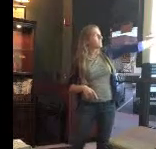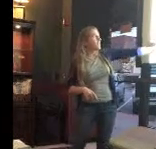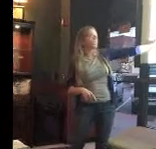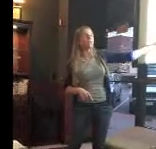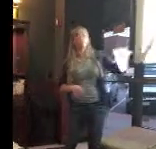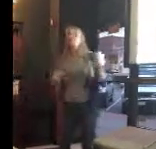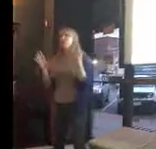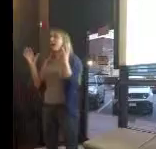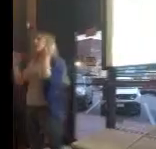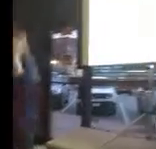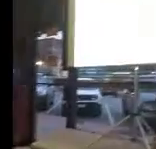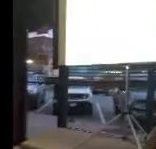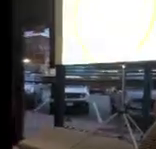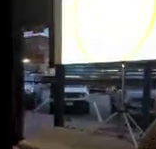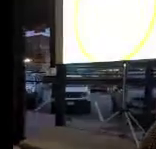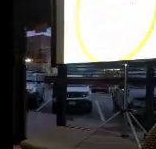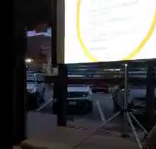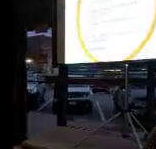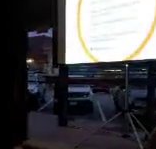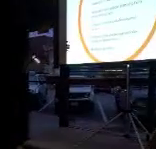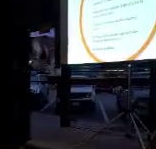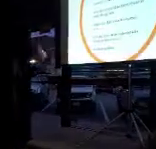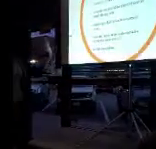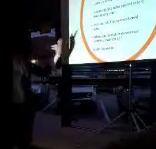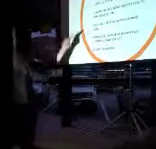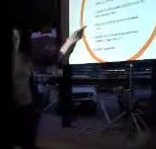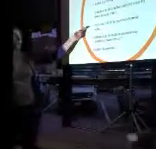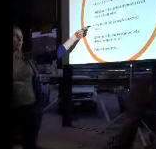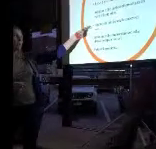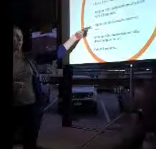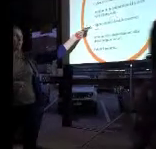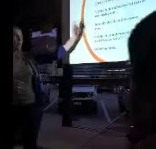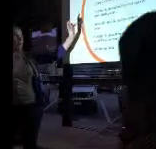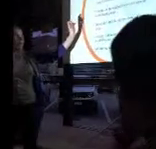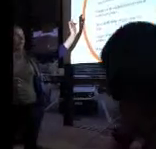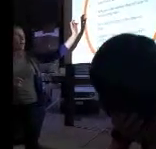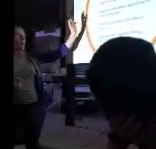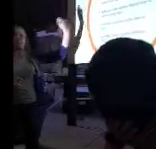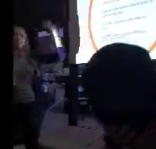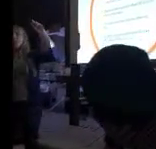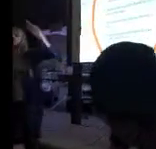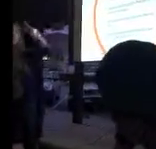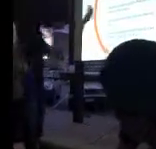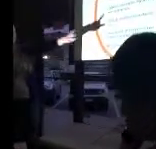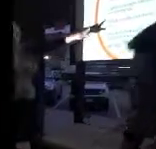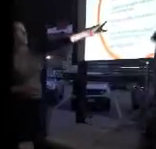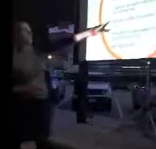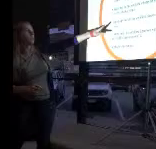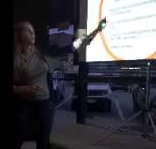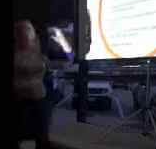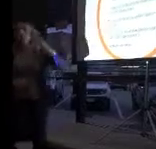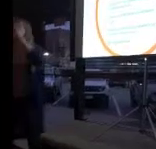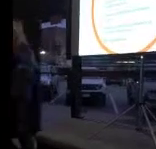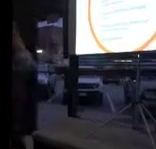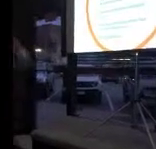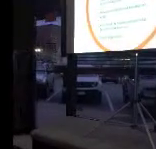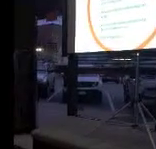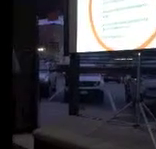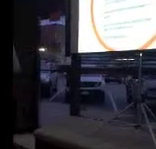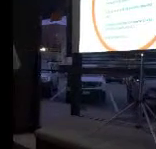last 3 things are kind of what the research suggests, and those are what I've did most of my focus on. Research suggests these 2 things here. You can take the smallest